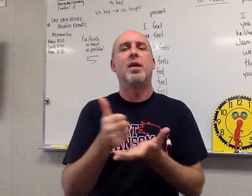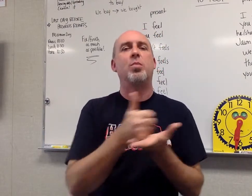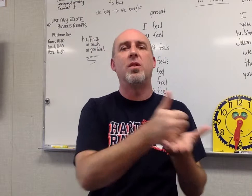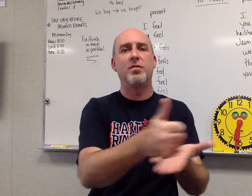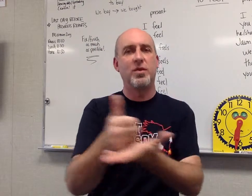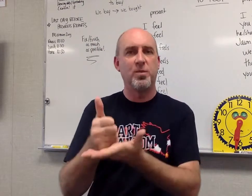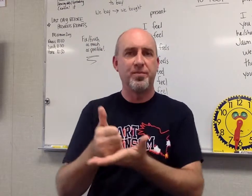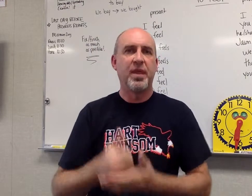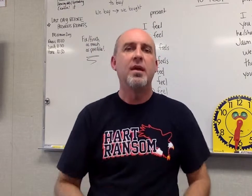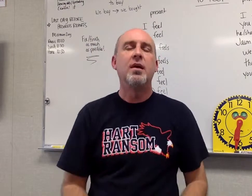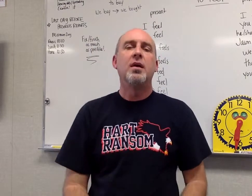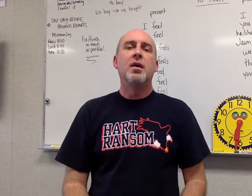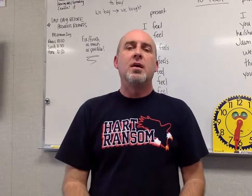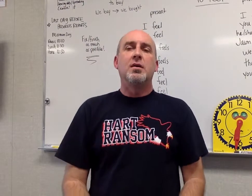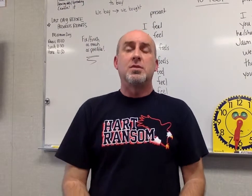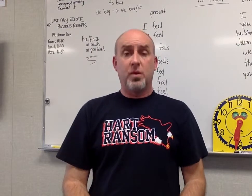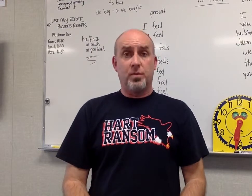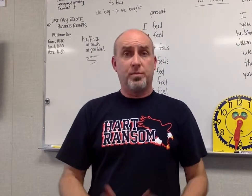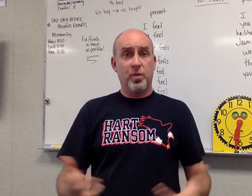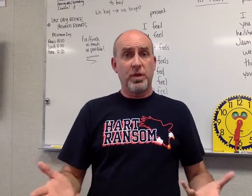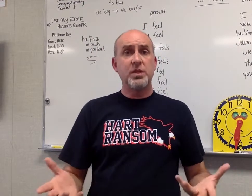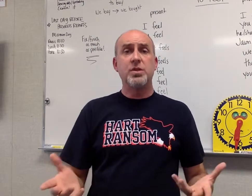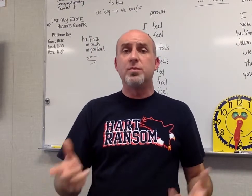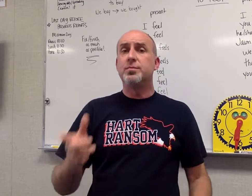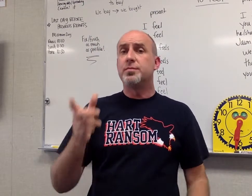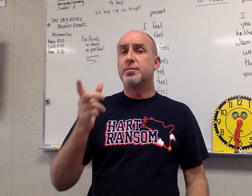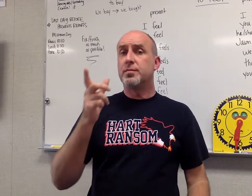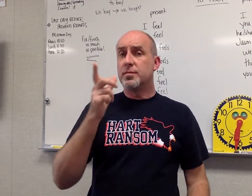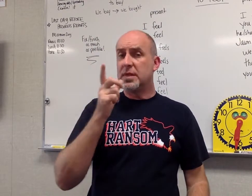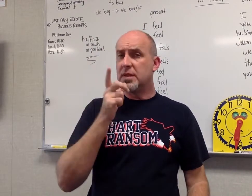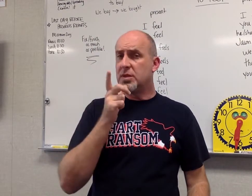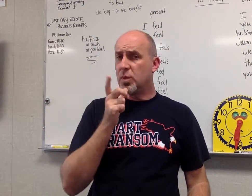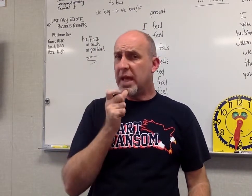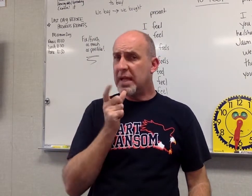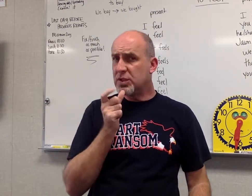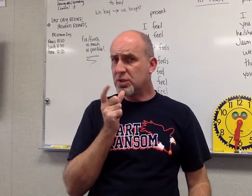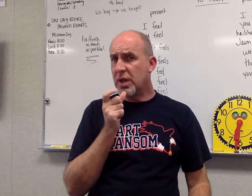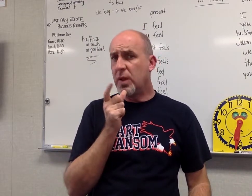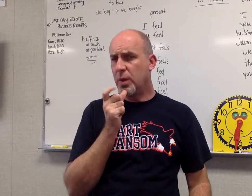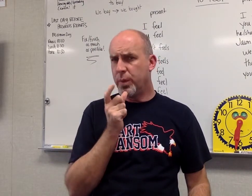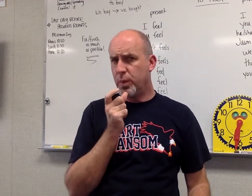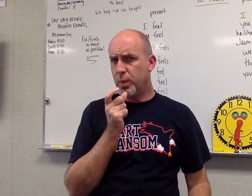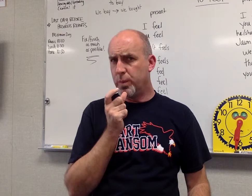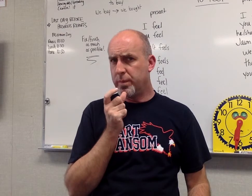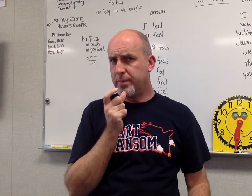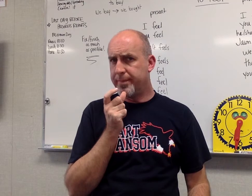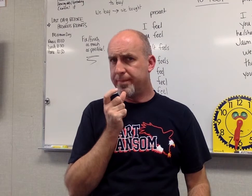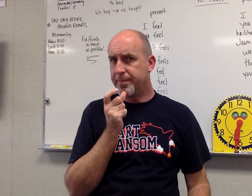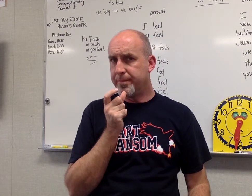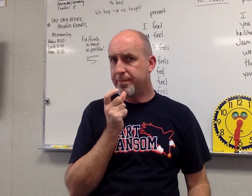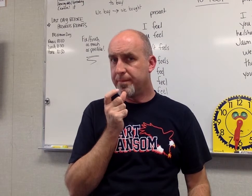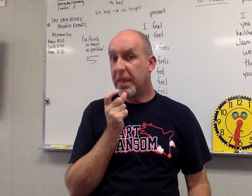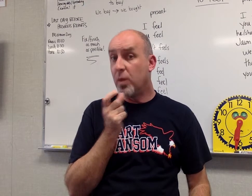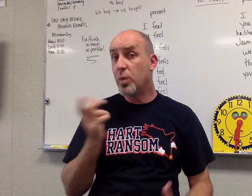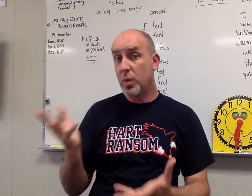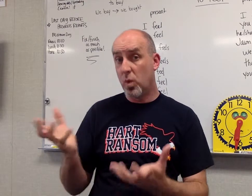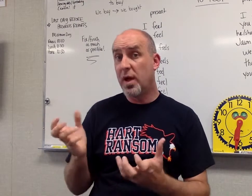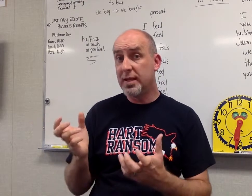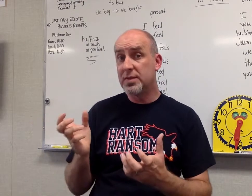help all of you. So what we're going to do is you will ask your child who, and what we want is for